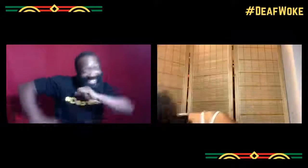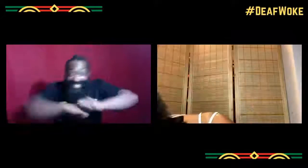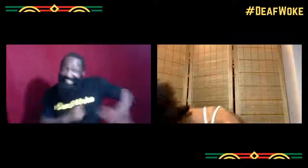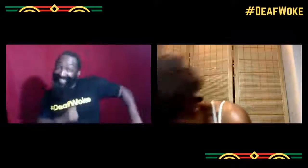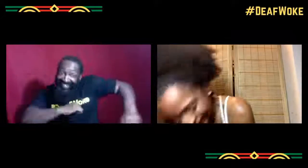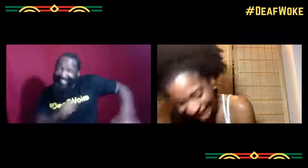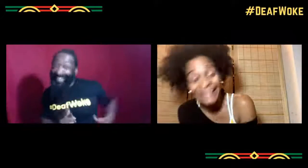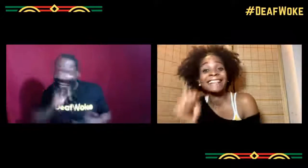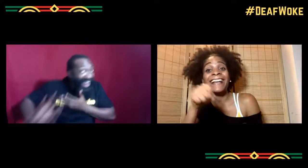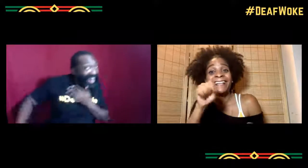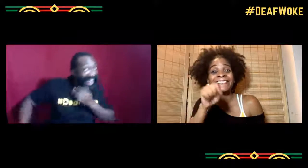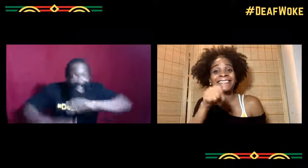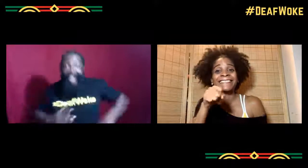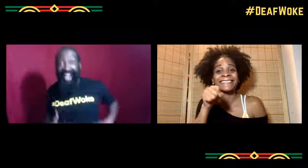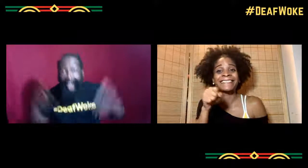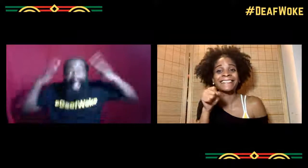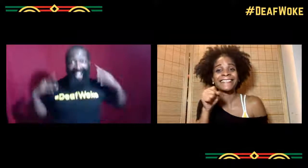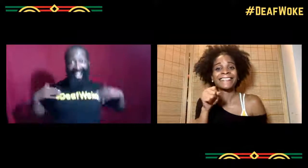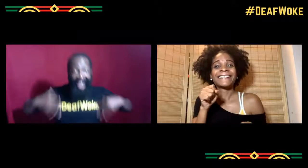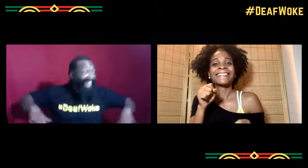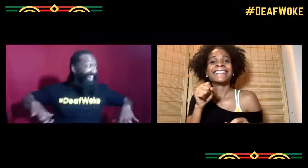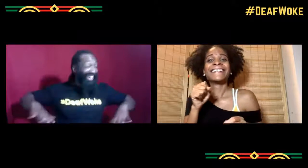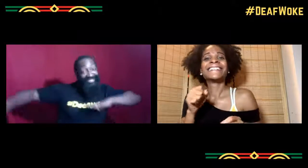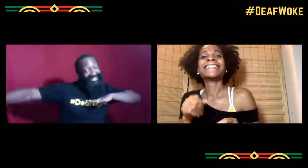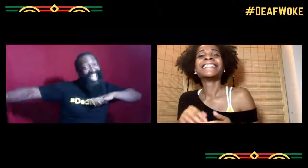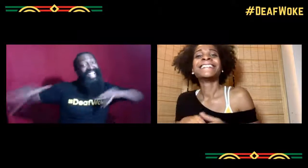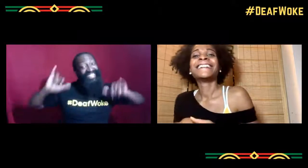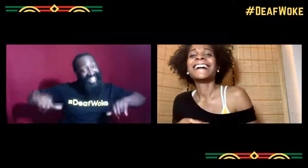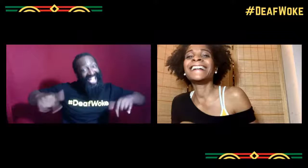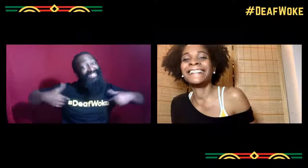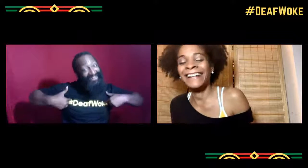I was in there watching that when I was little. Yes.